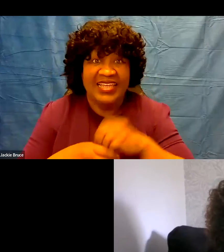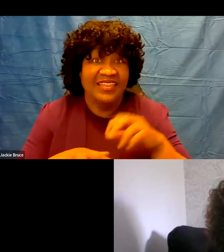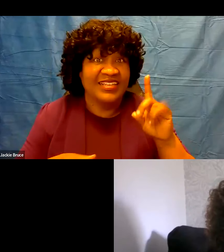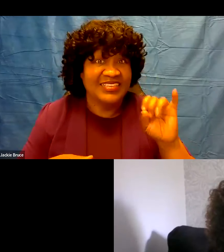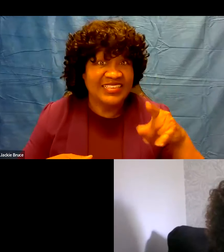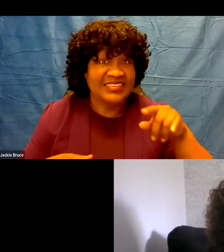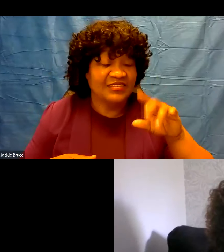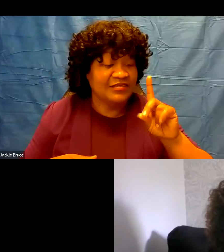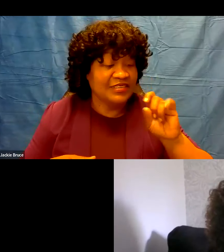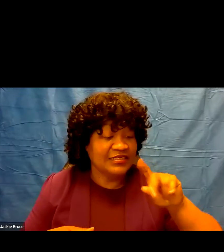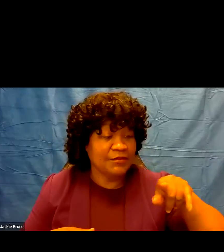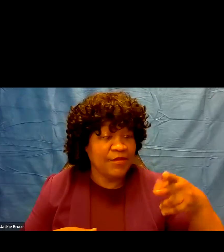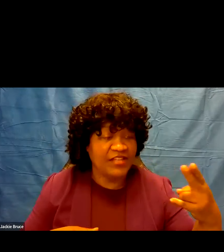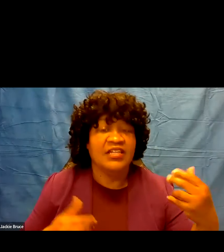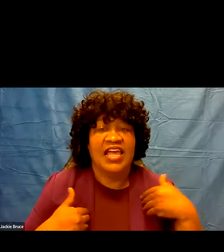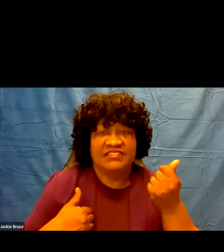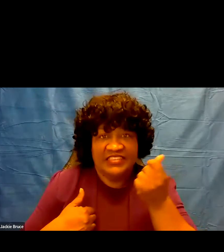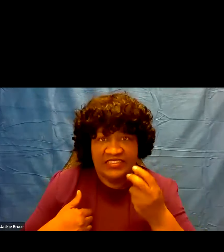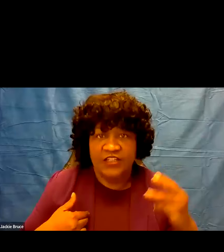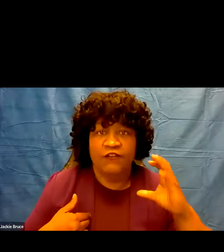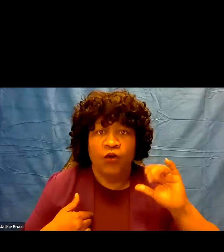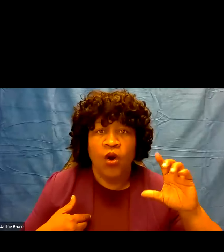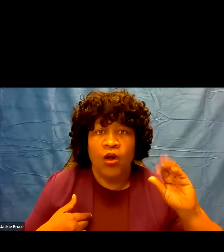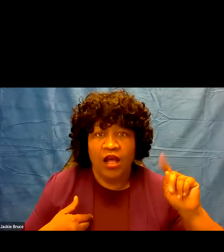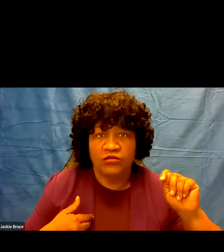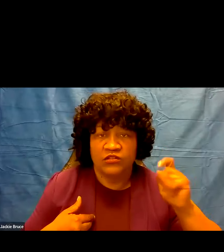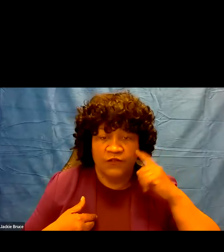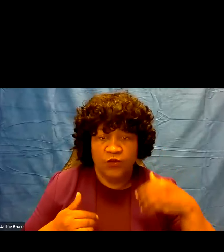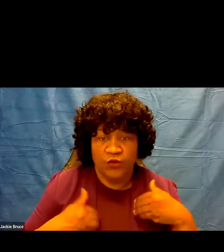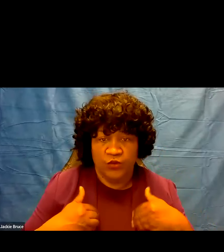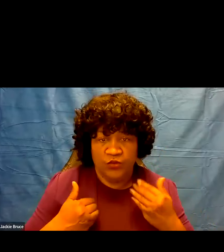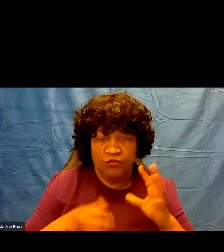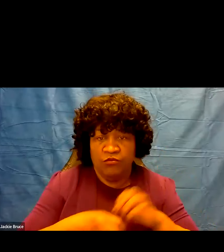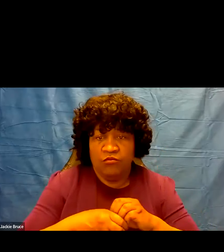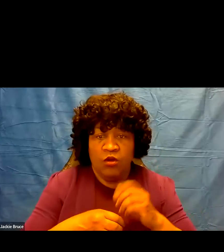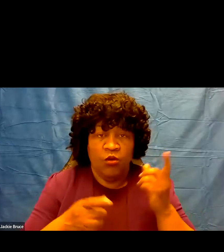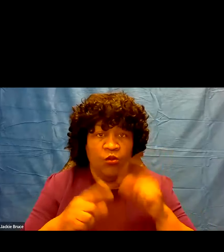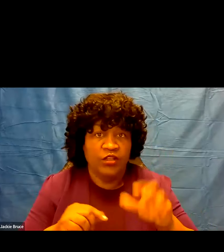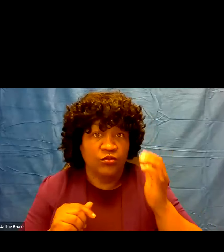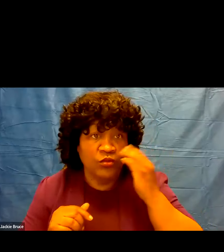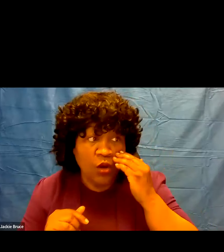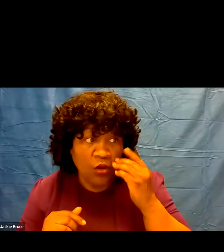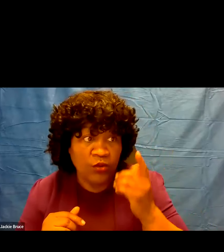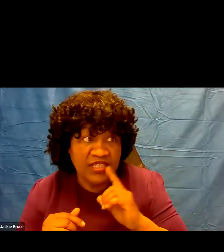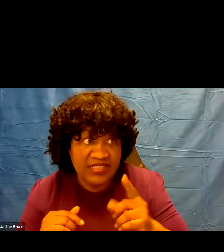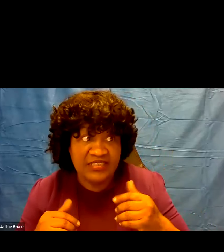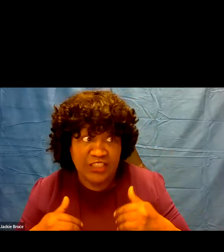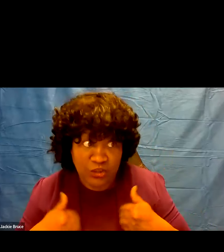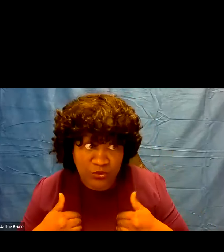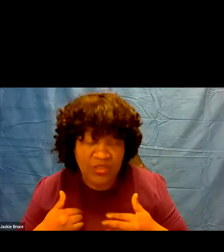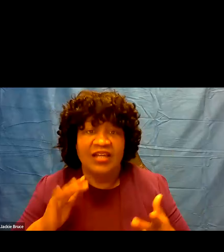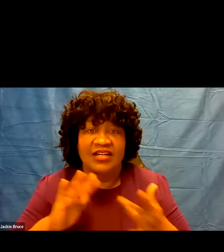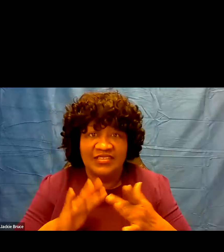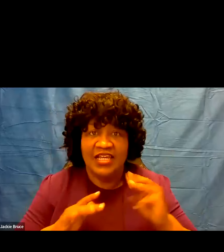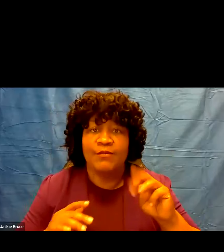protocols, it does have several call outs for youth, especially around that fact of once you know it's a youth, to just contact the